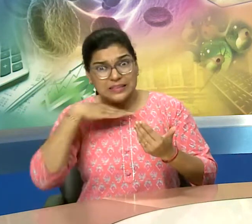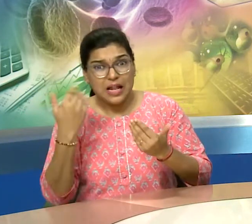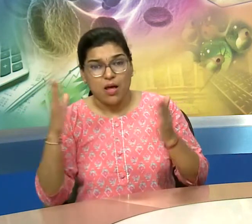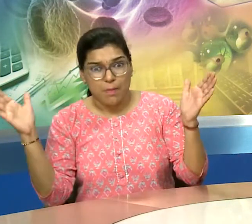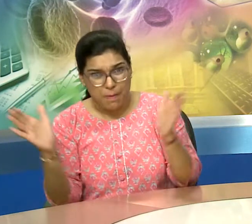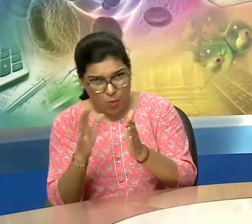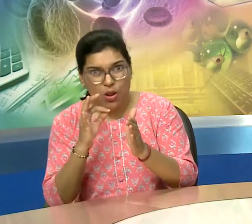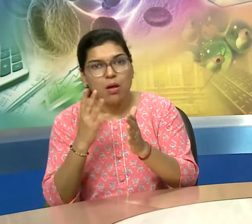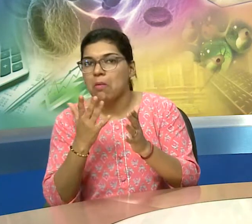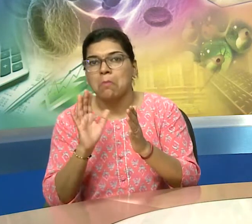So